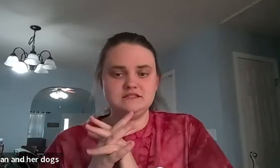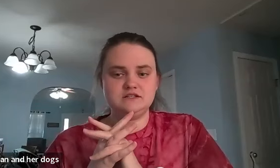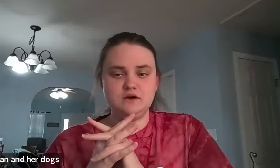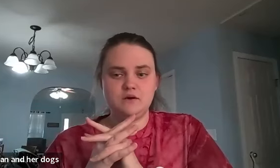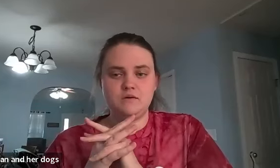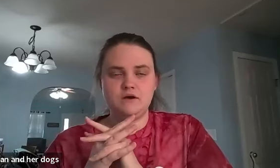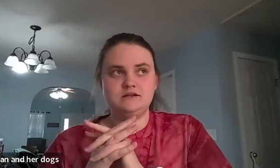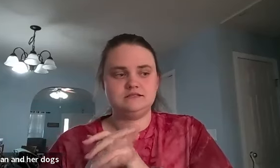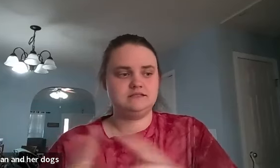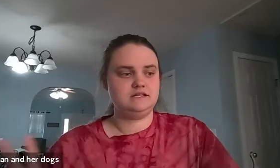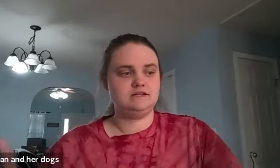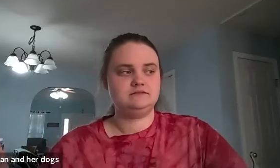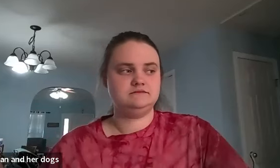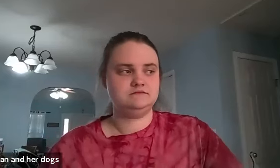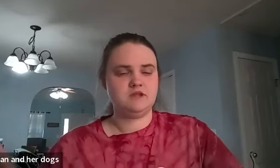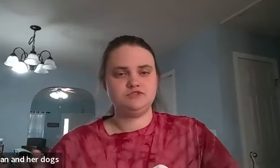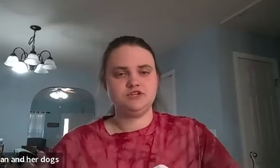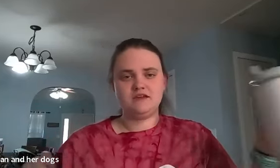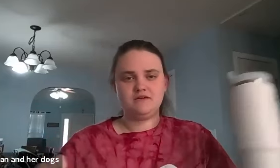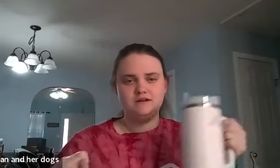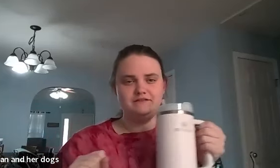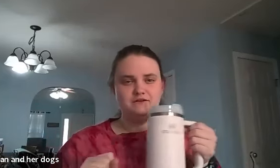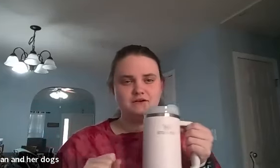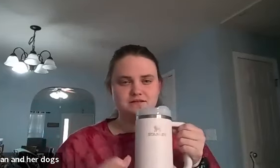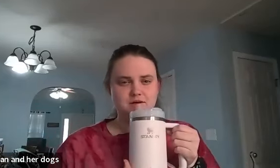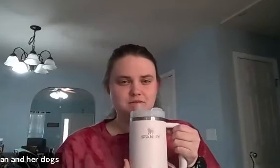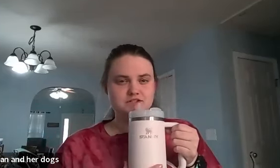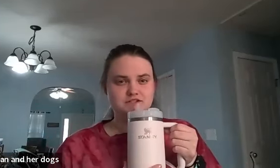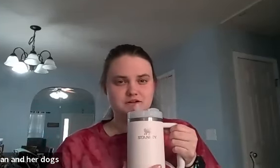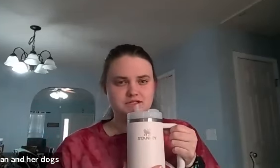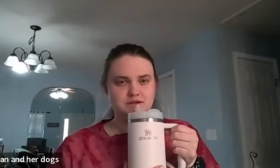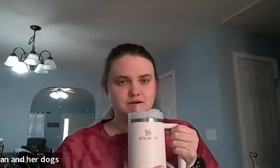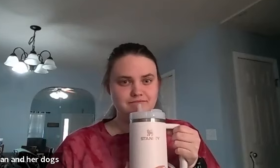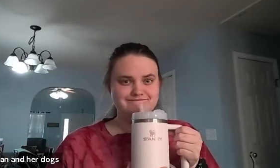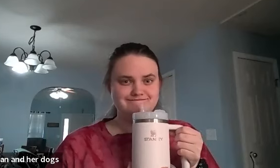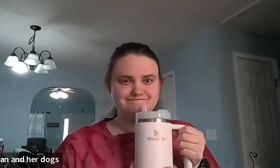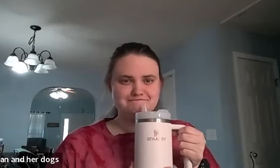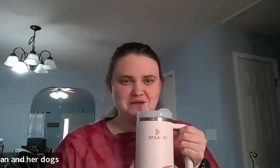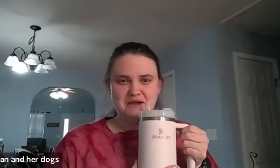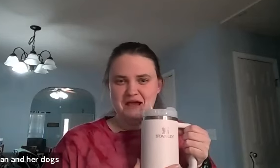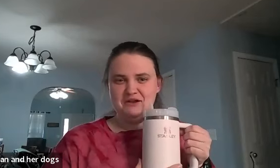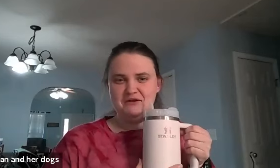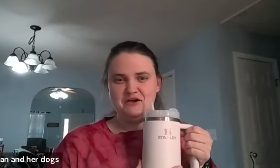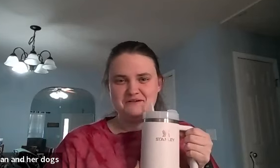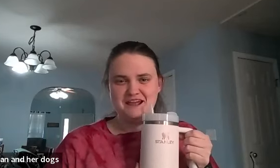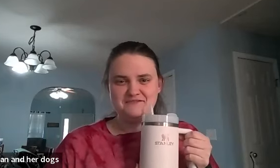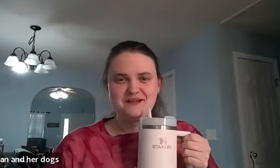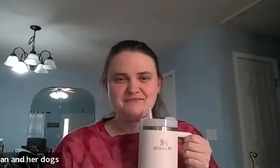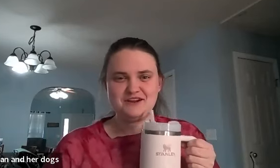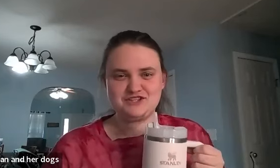let's go, let's see. I'm trying to think if I want to give you guys some numbers to start quizzing y'all. I don't know if y'all are ready. I feel like I'm going to just throw